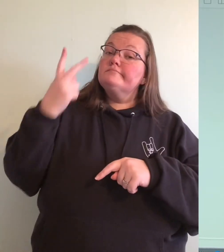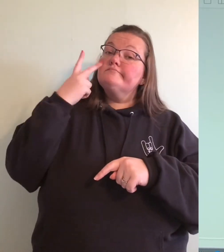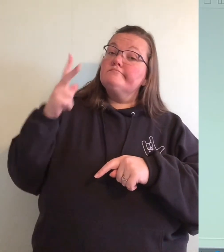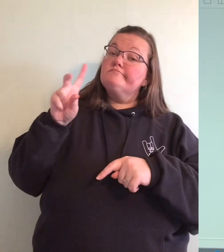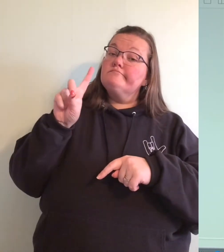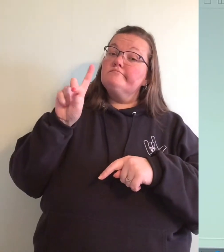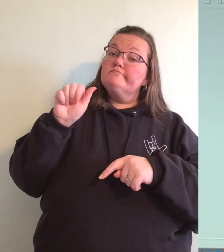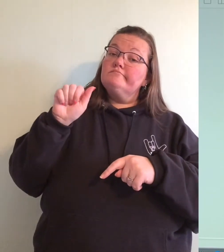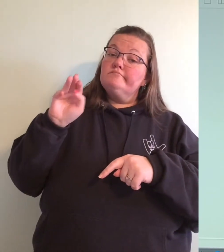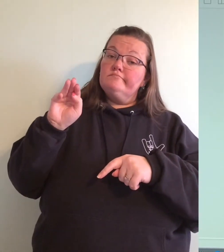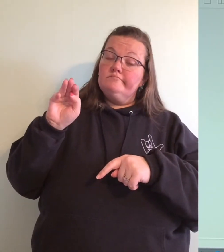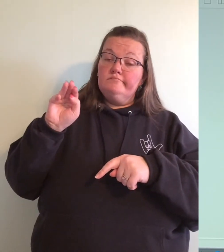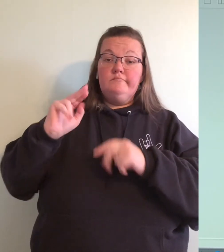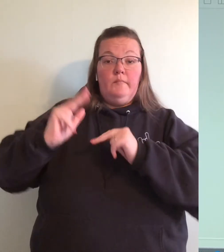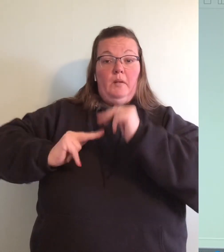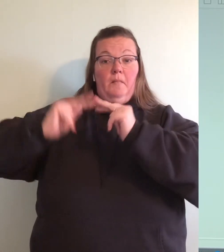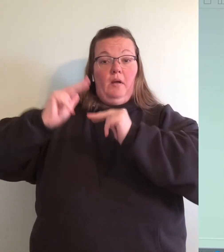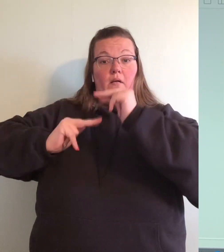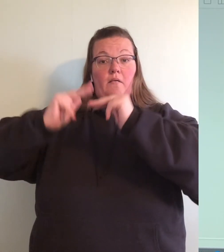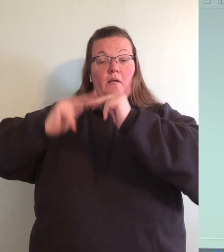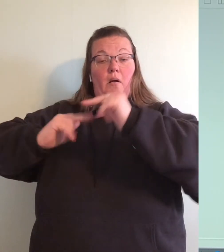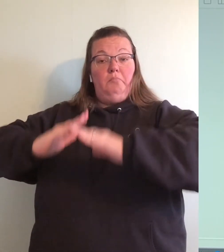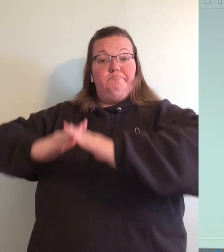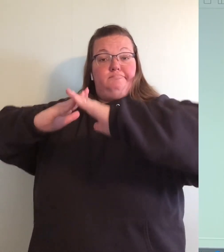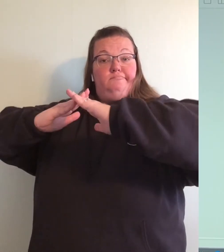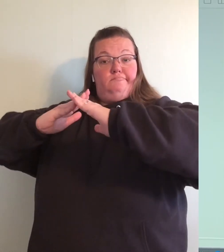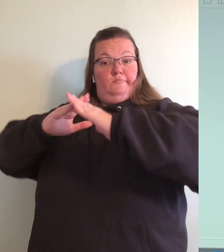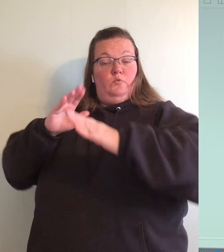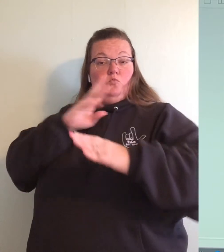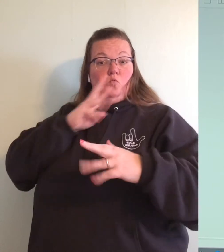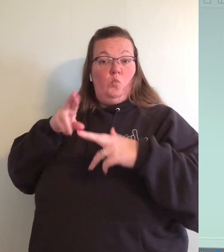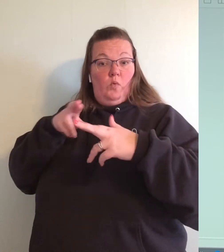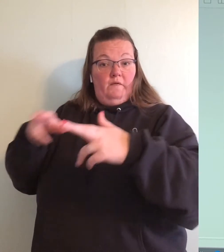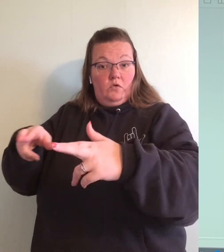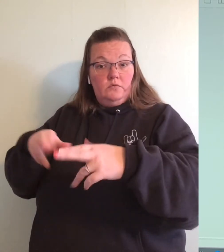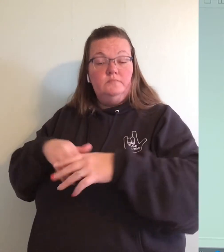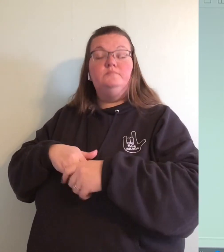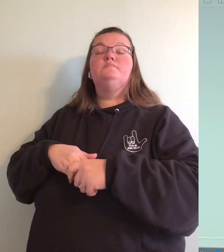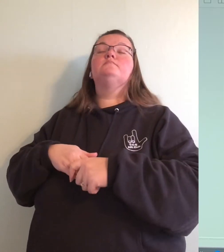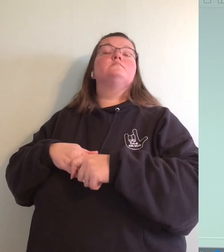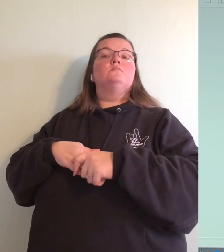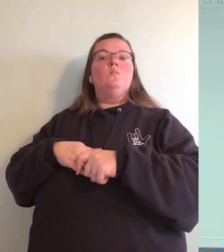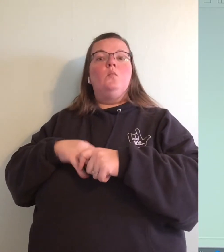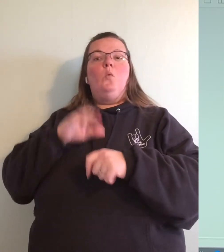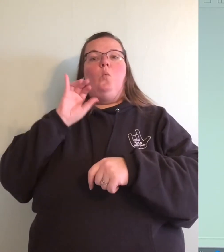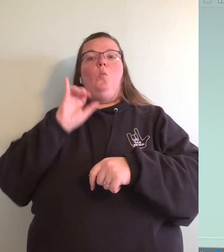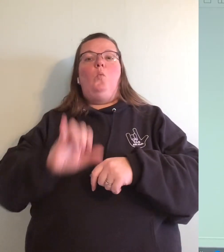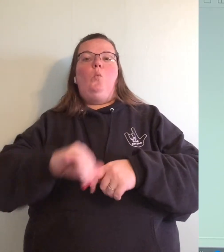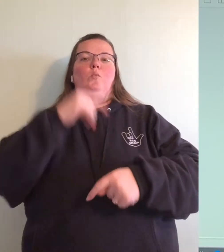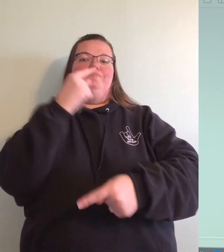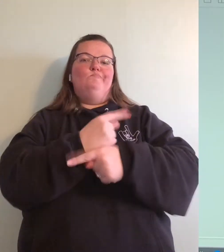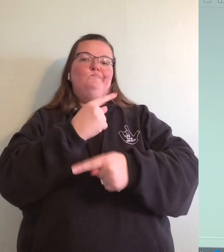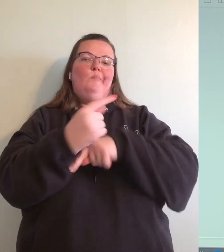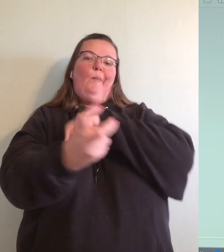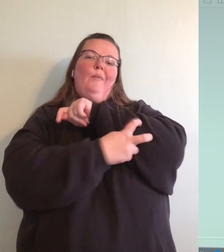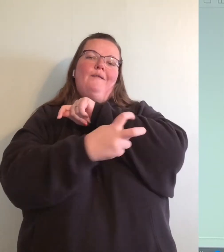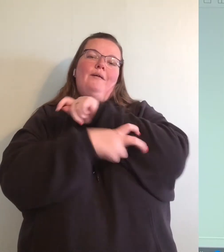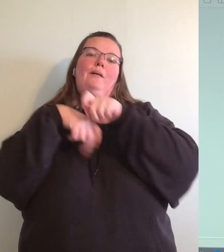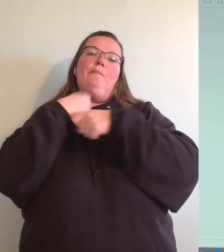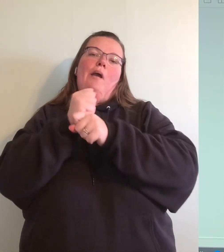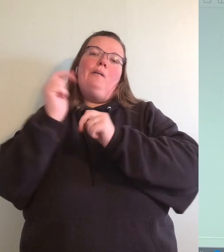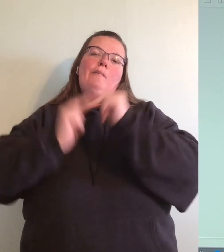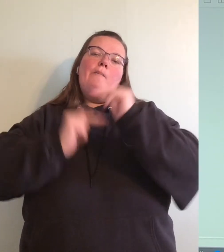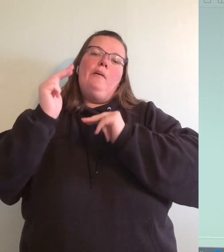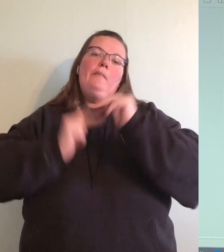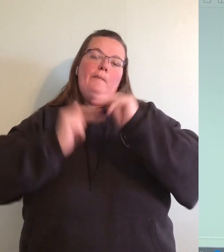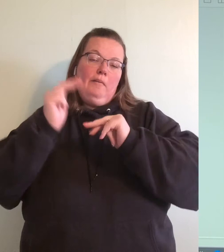been built across the river, and when they saw it, everyone suddenly remembered that of course beavers are always making dams, and